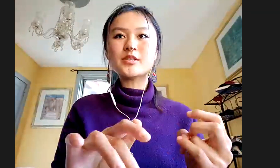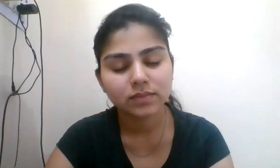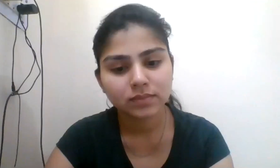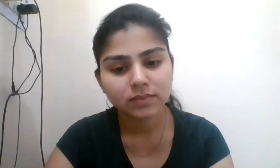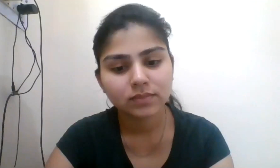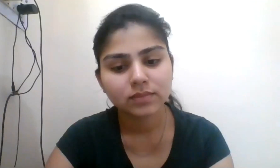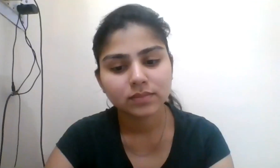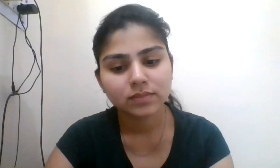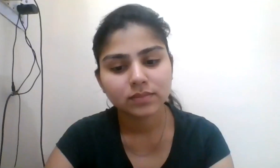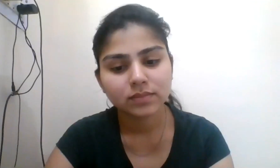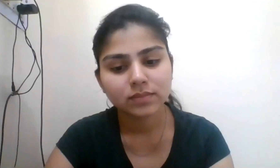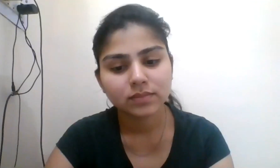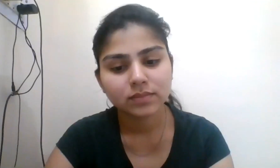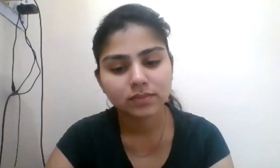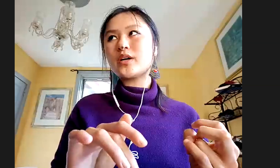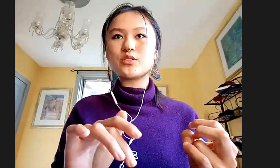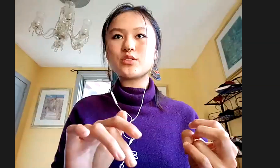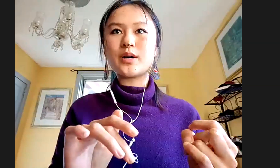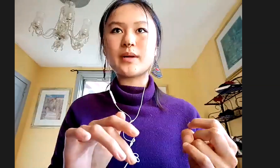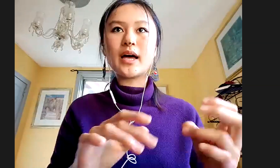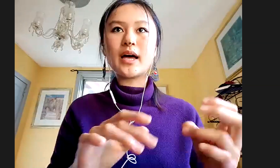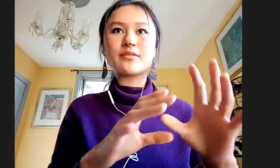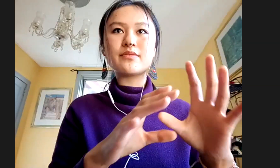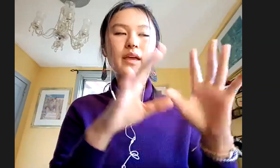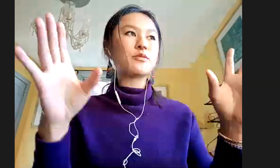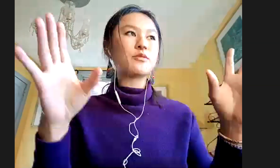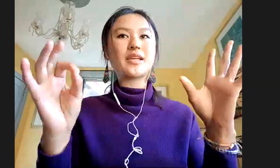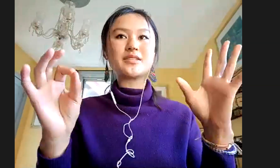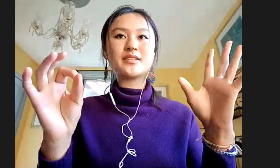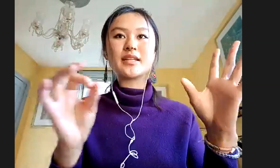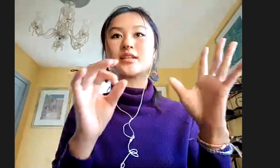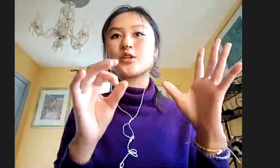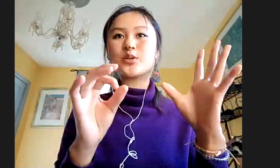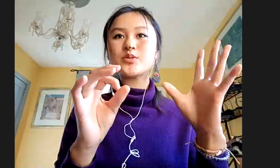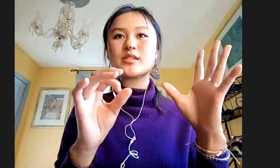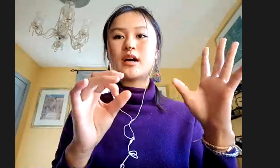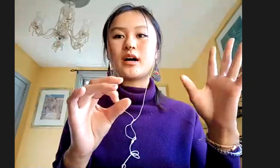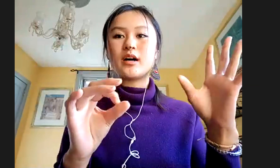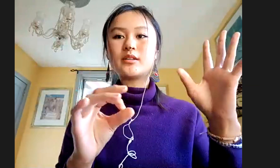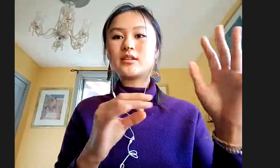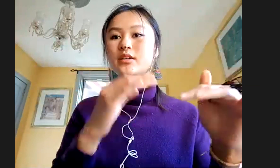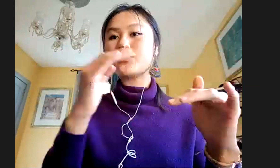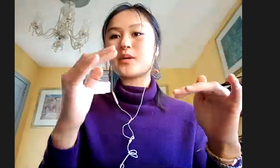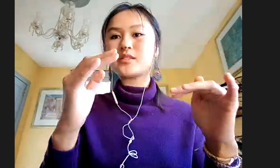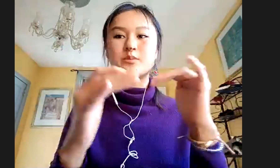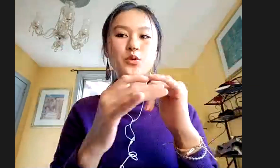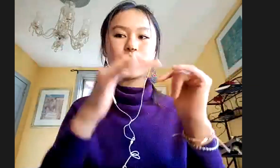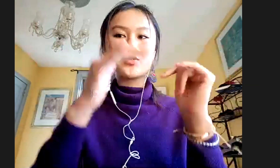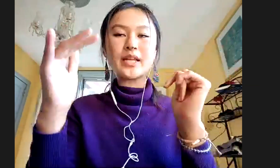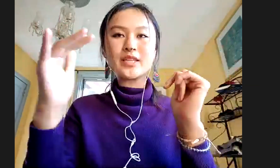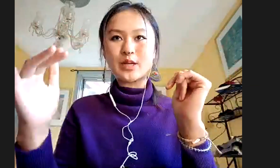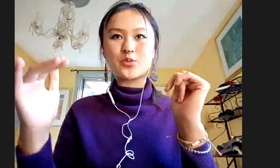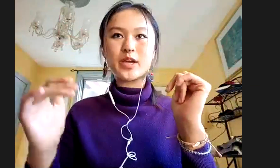glosses. So like one idea would be to have a representation that encodes the information in a